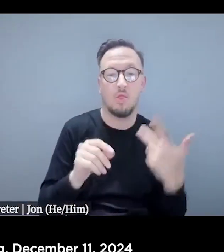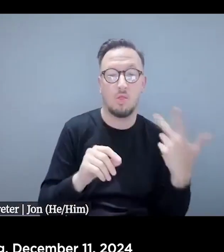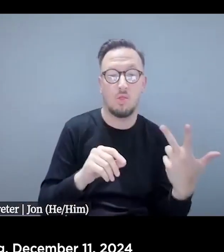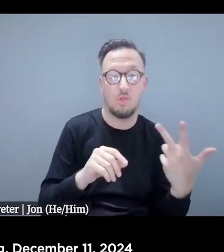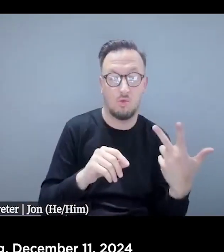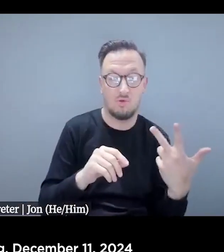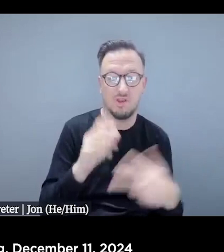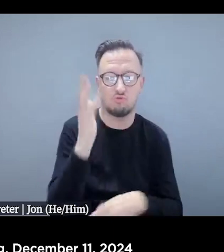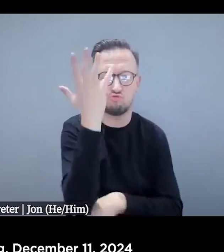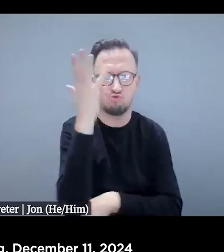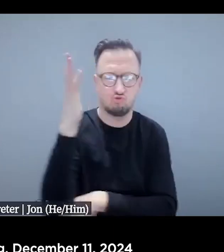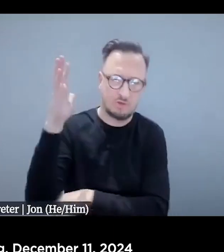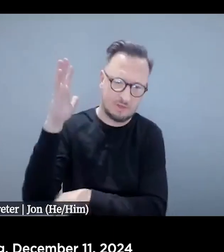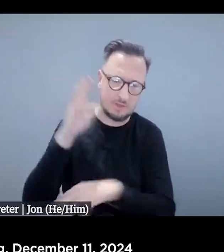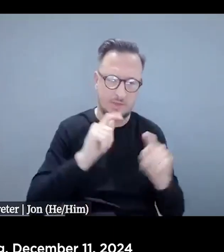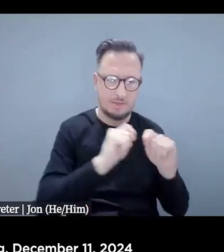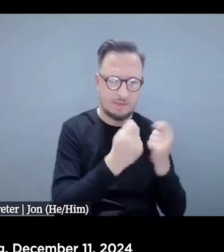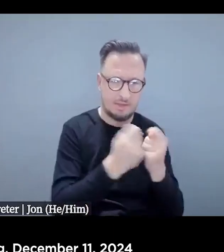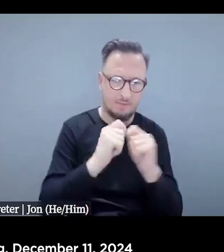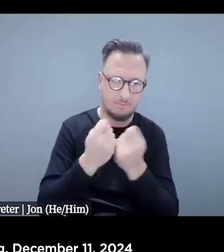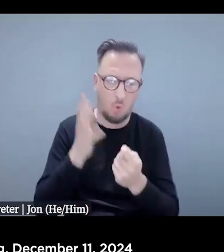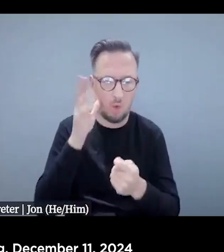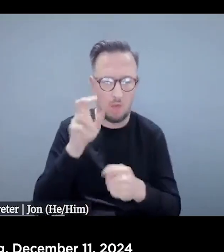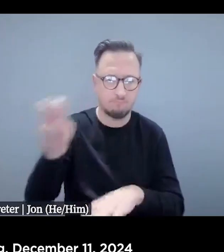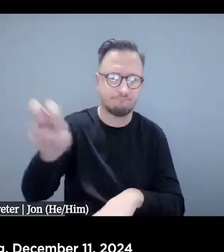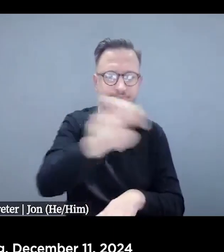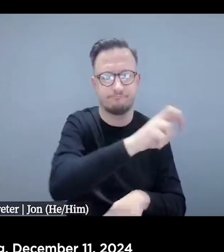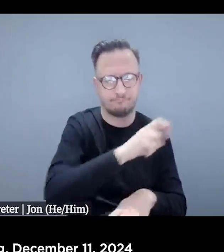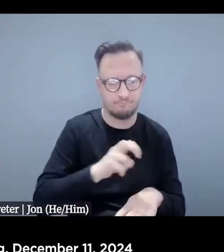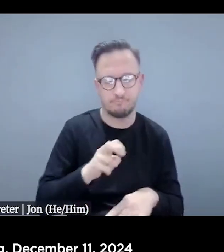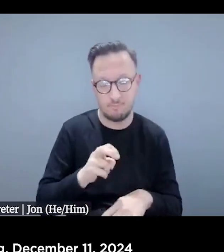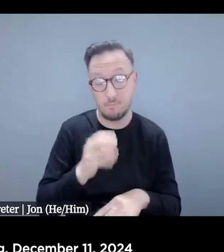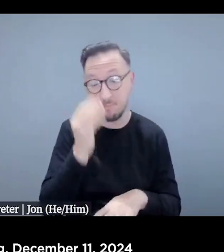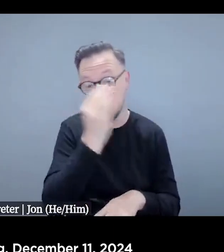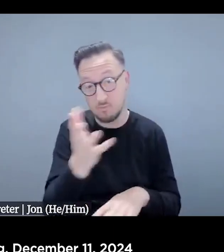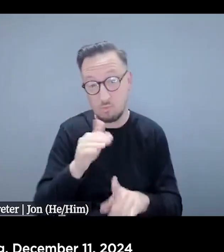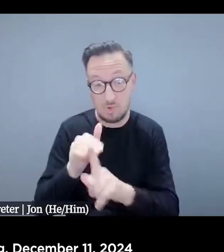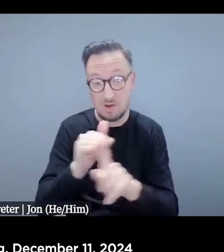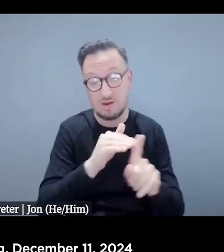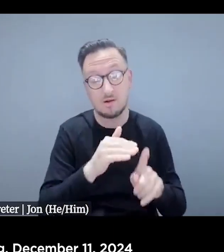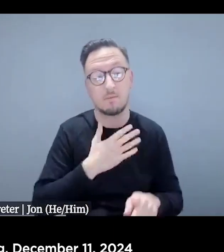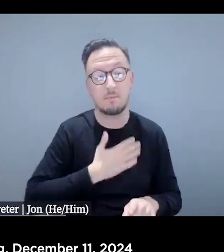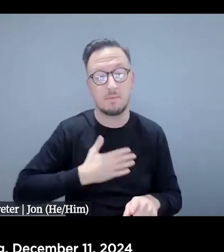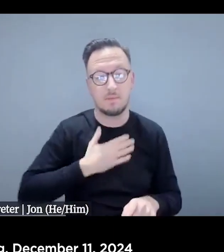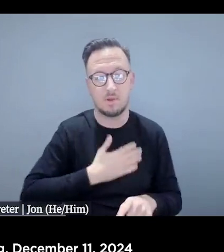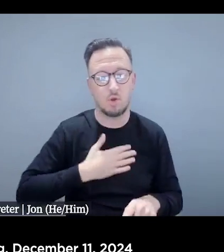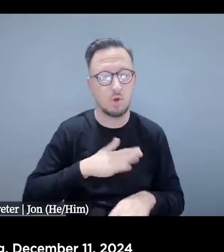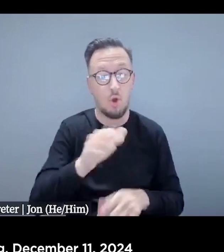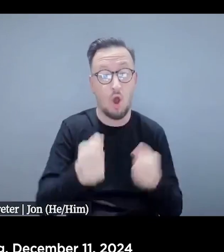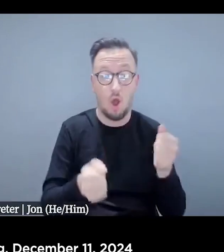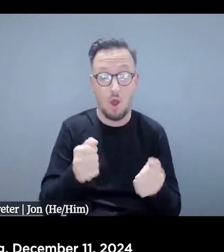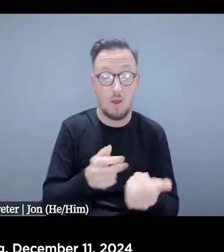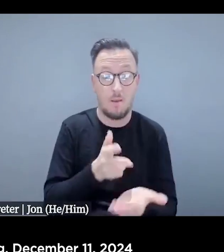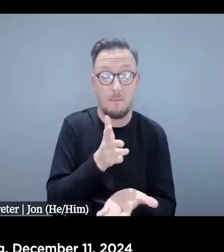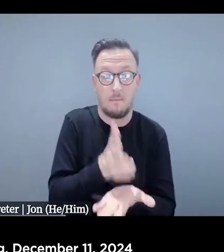in multiple zones as well. As a reminder, we ask the community not to park cars in front